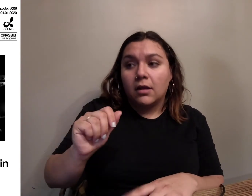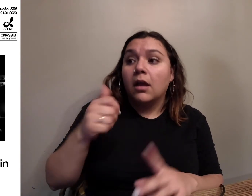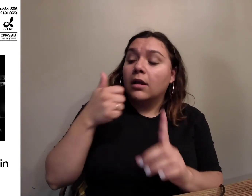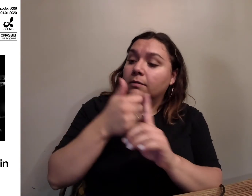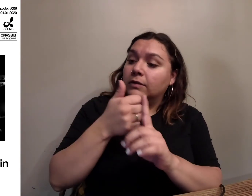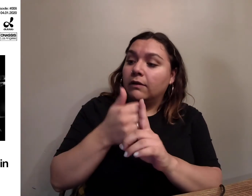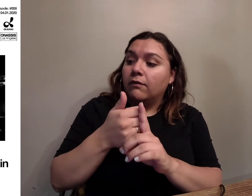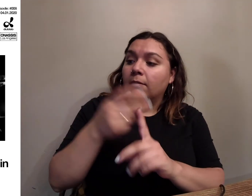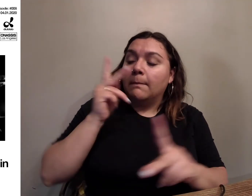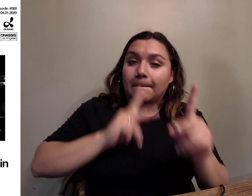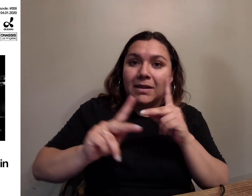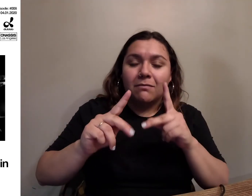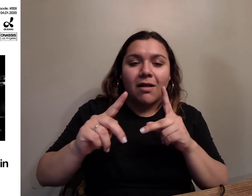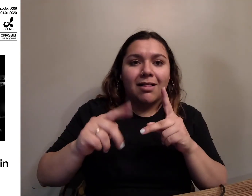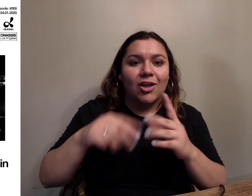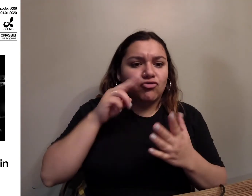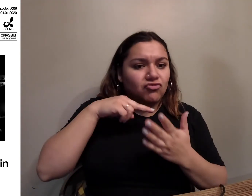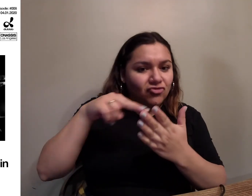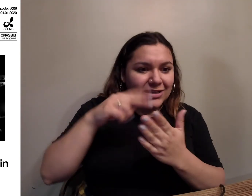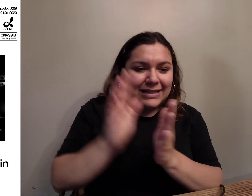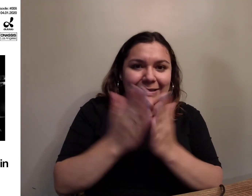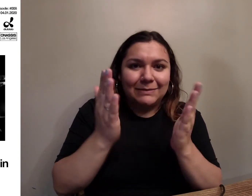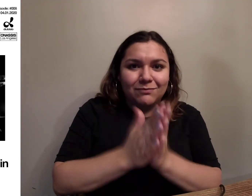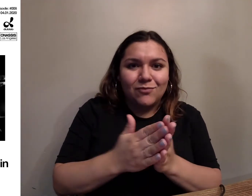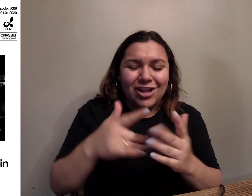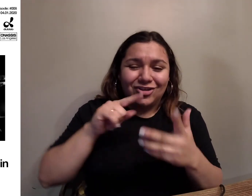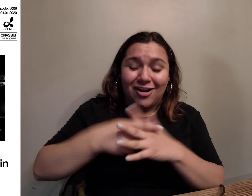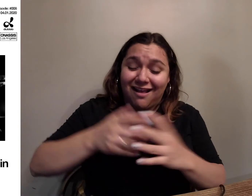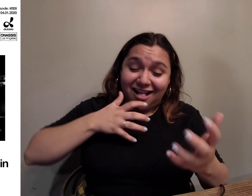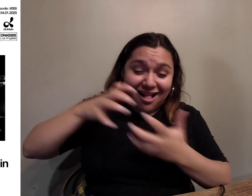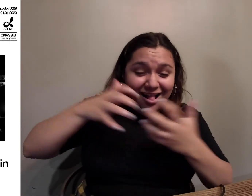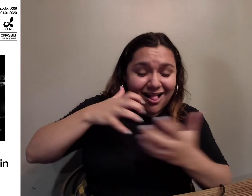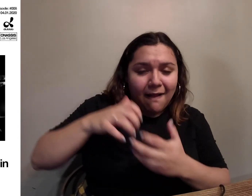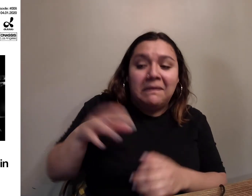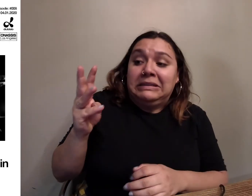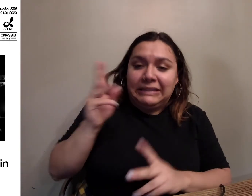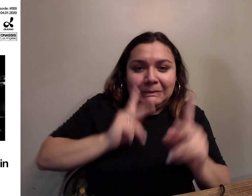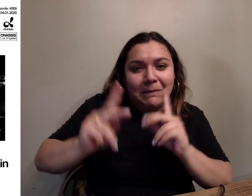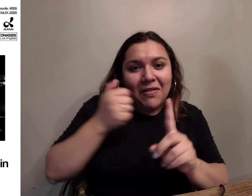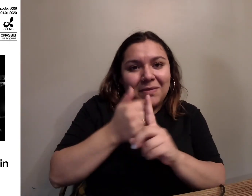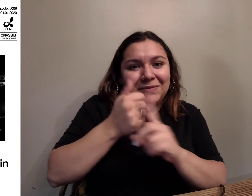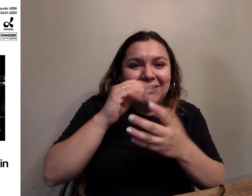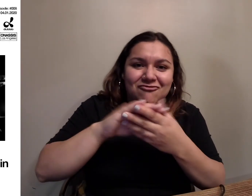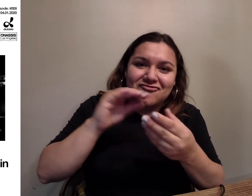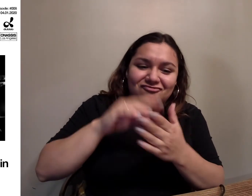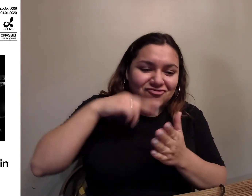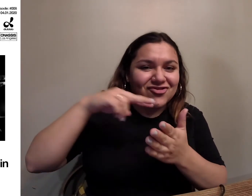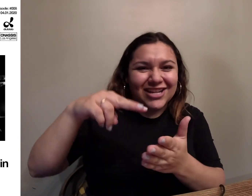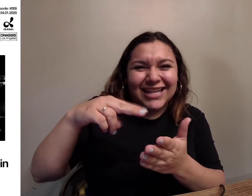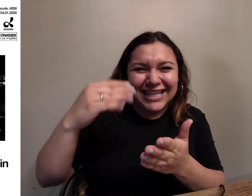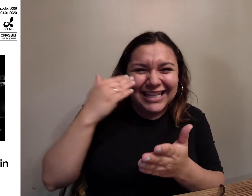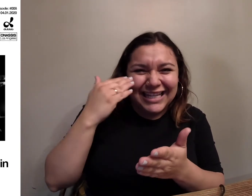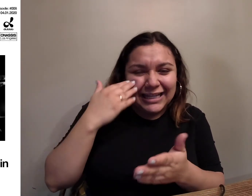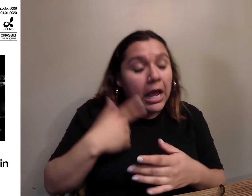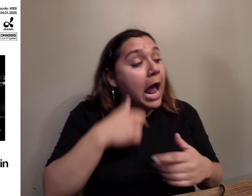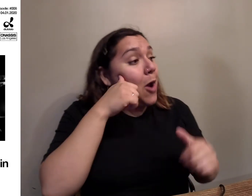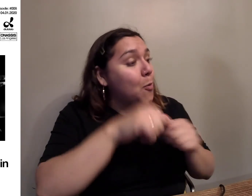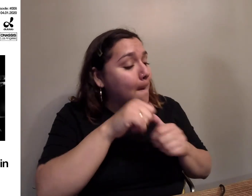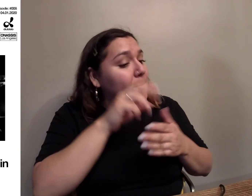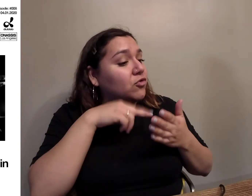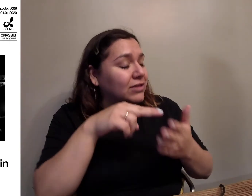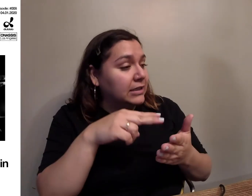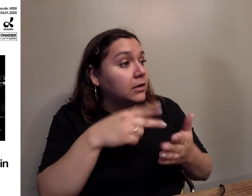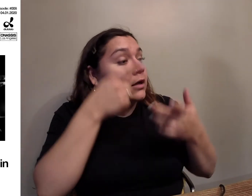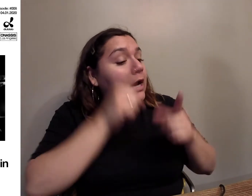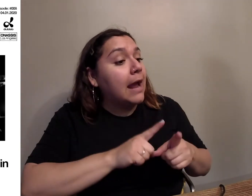people fell about laughing. The 6 people that were actually reading those, they read those stories too. I remember reading that when he read